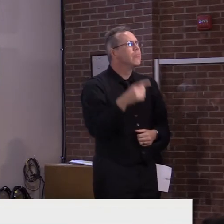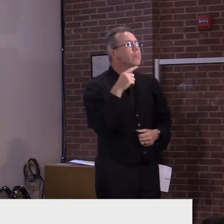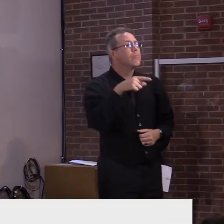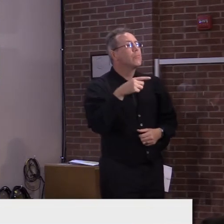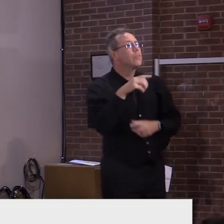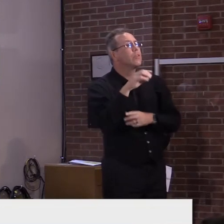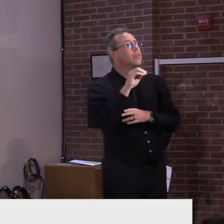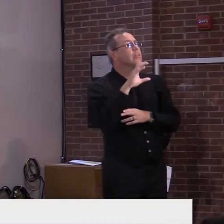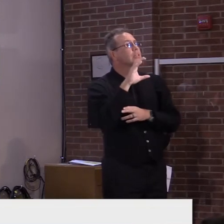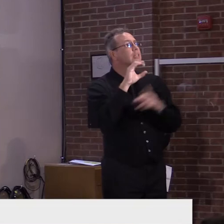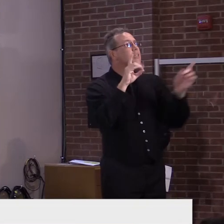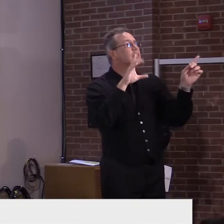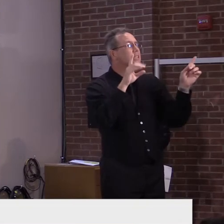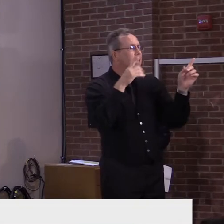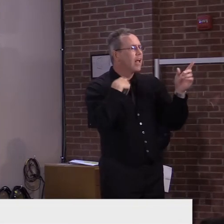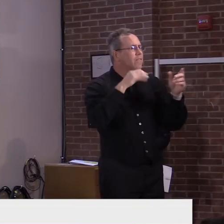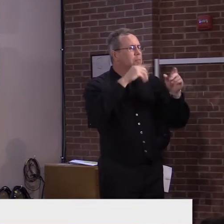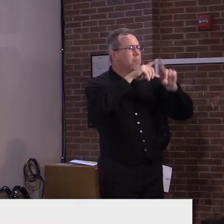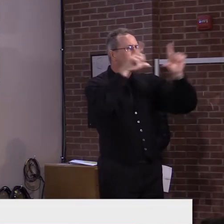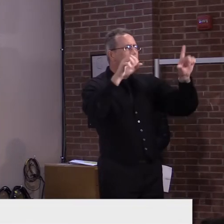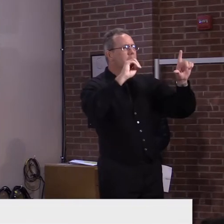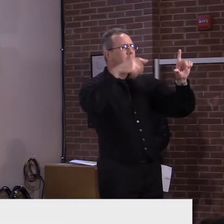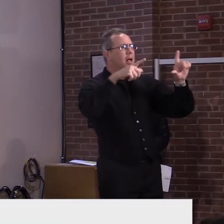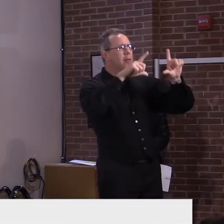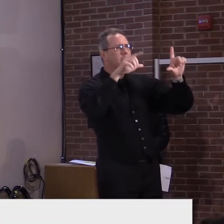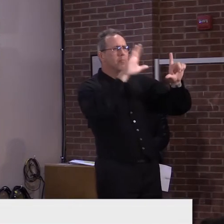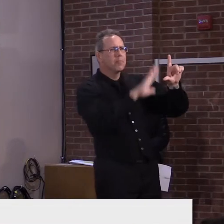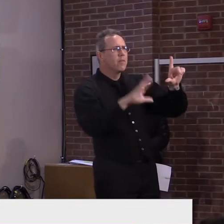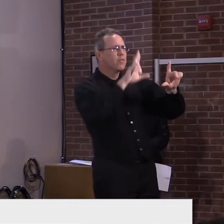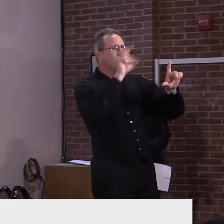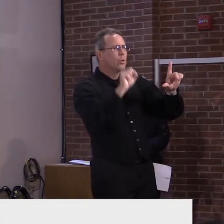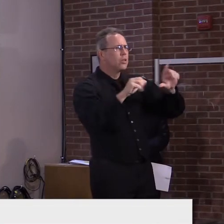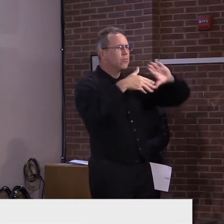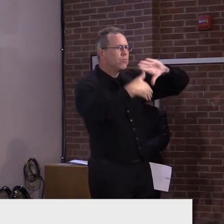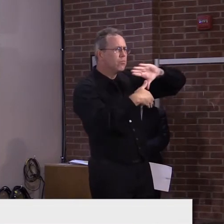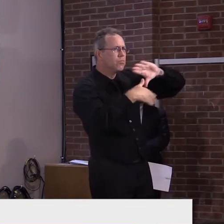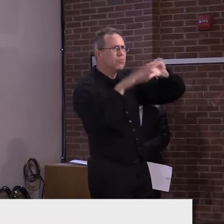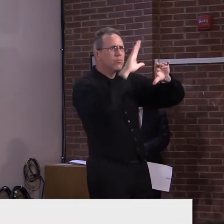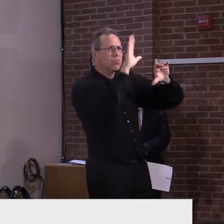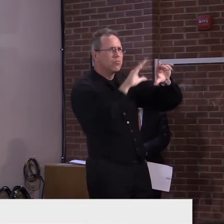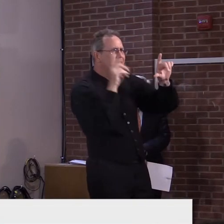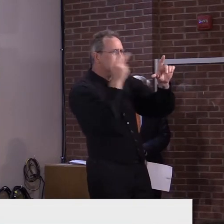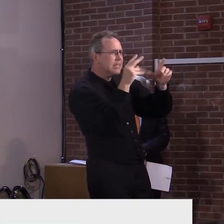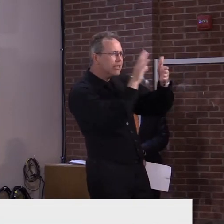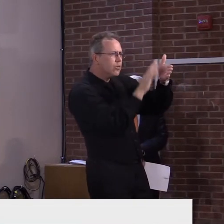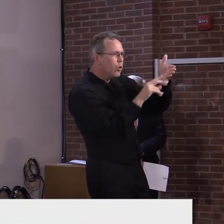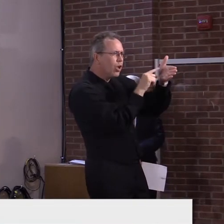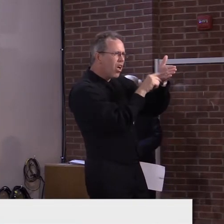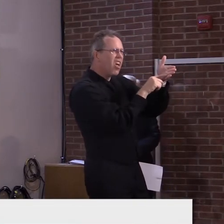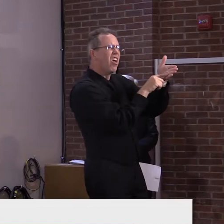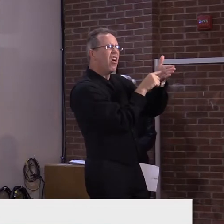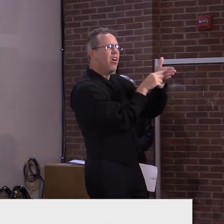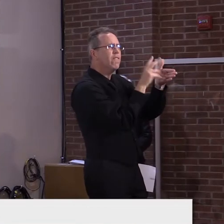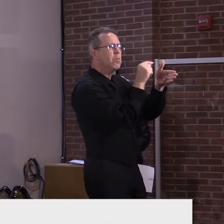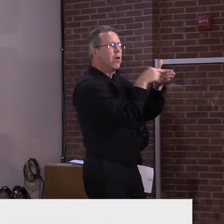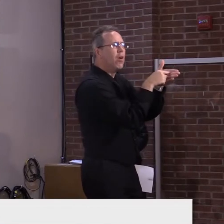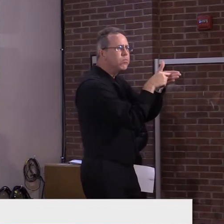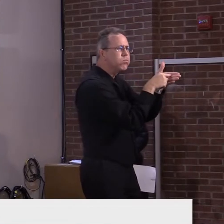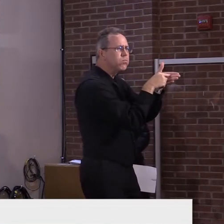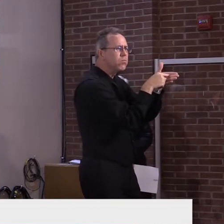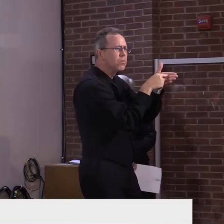counties and the vast majority of counties across the country in a high or substantial transmission